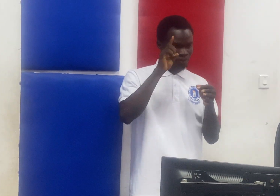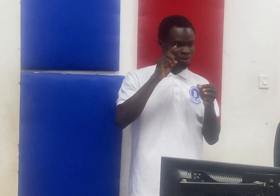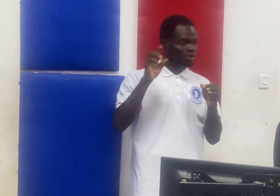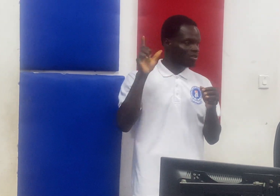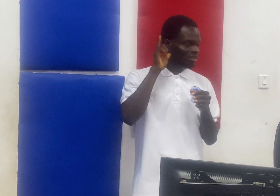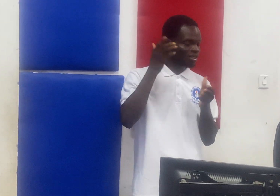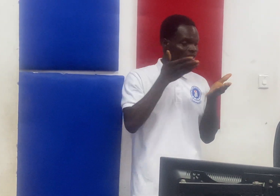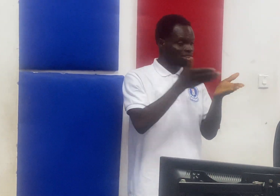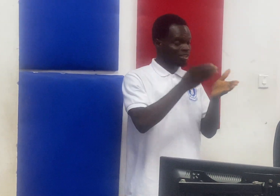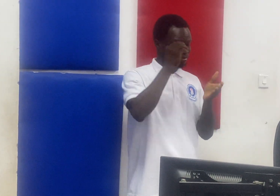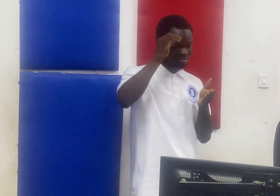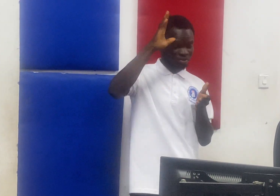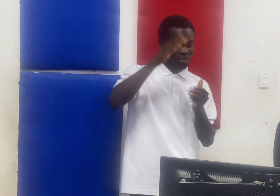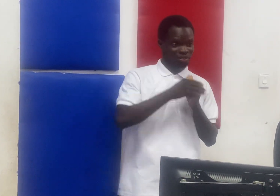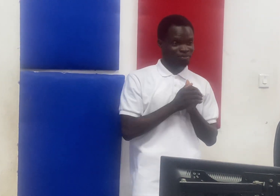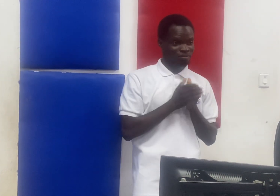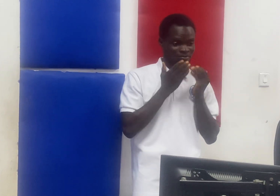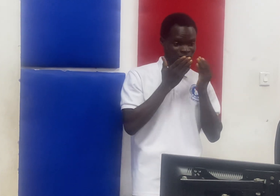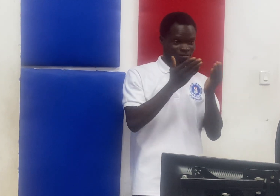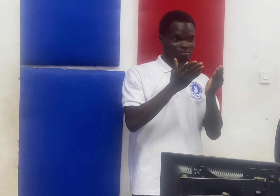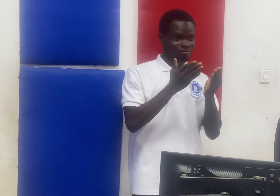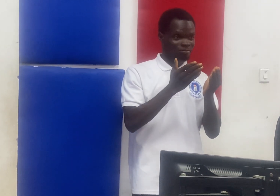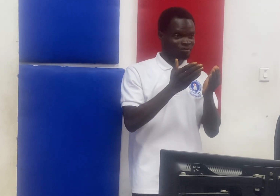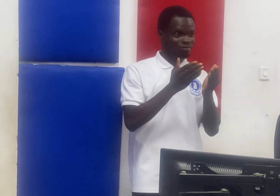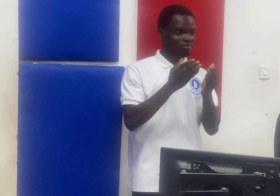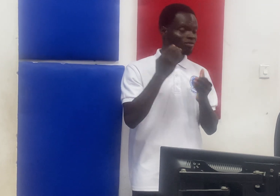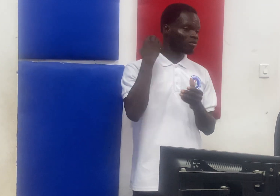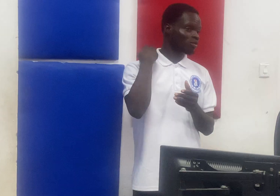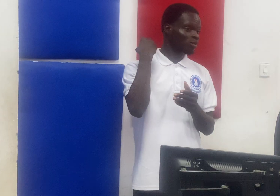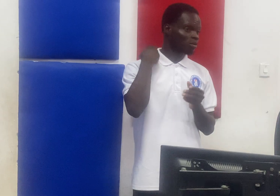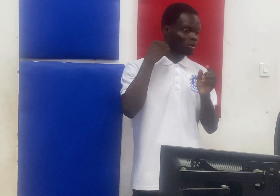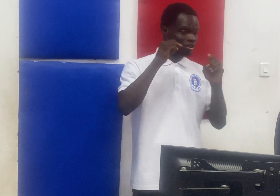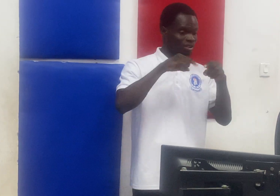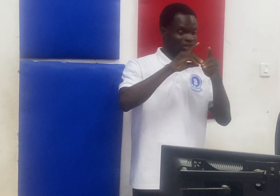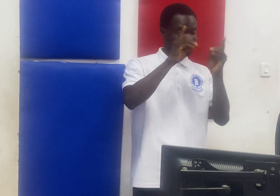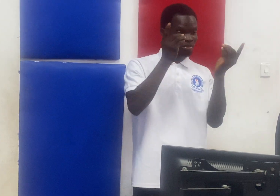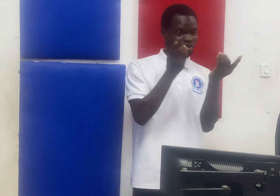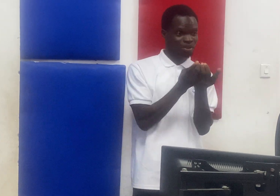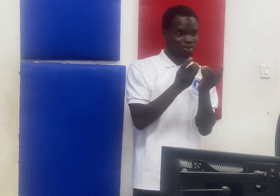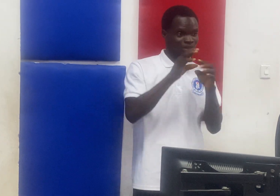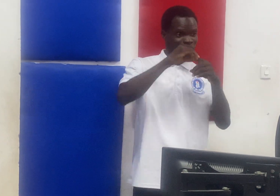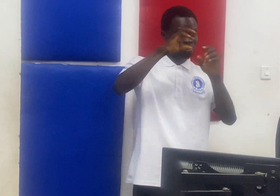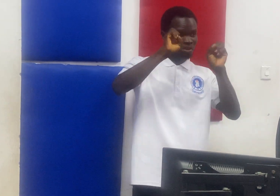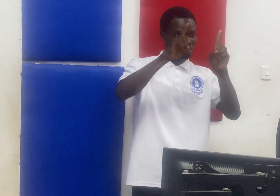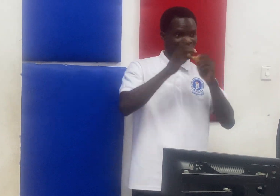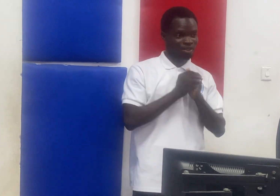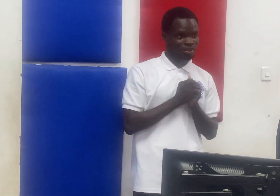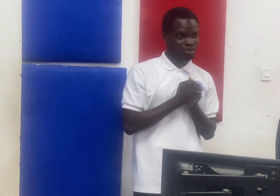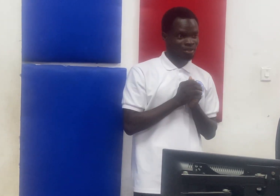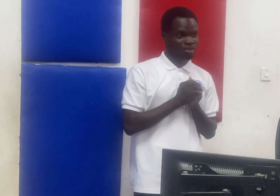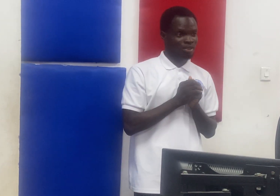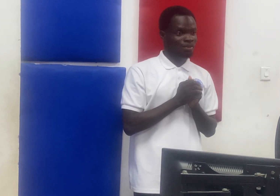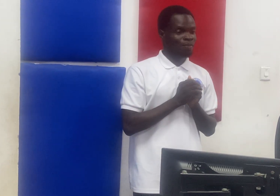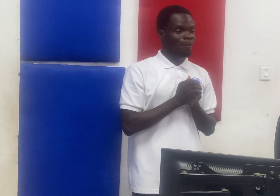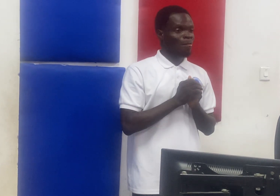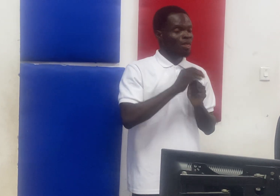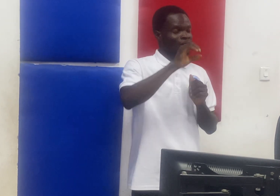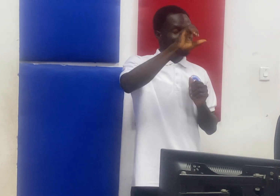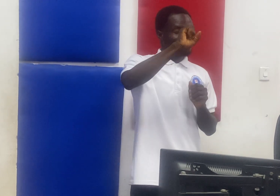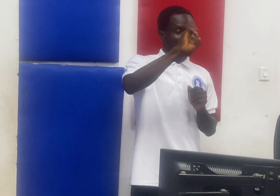knowledge. We thank our chief patron of the Department of Special Education, the SESA executives,